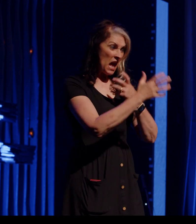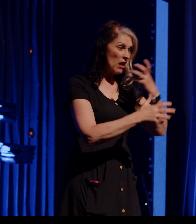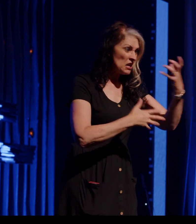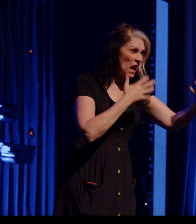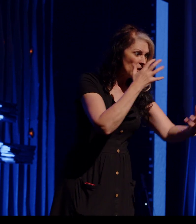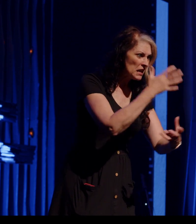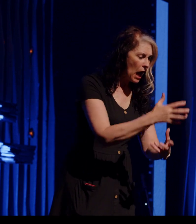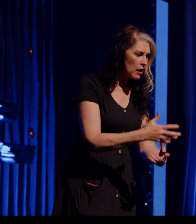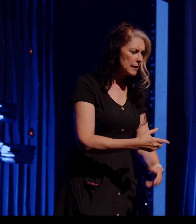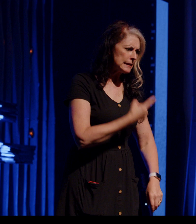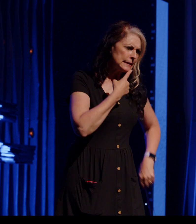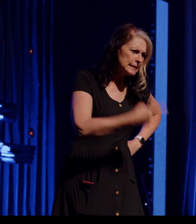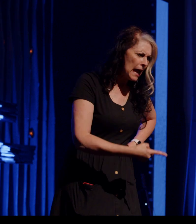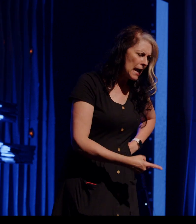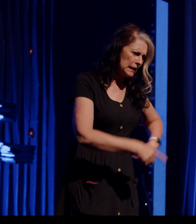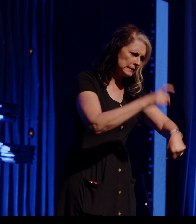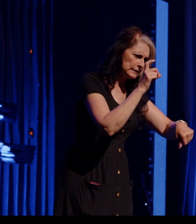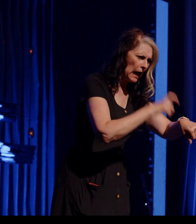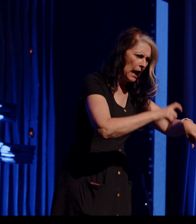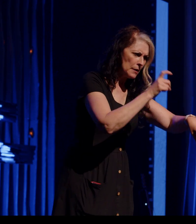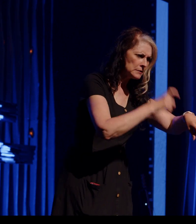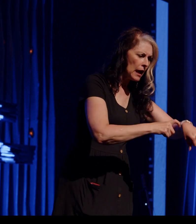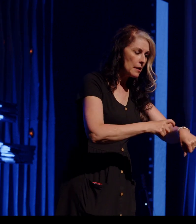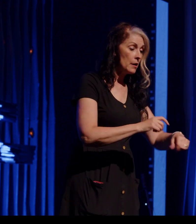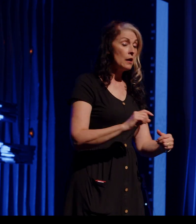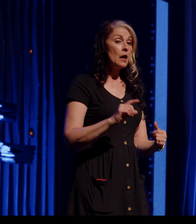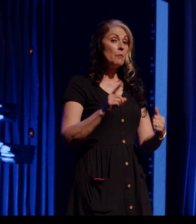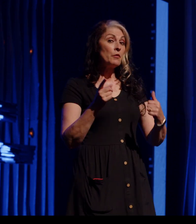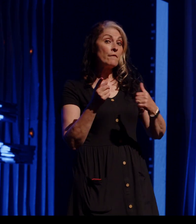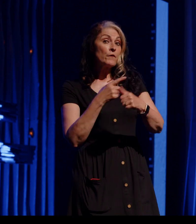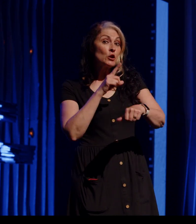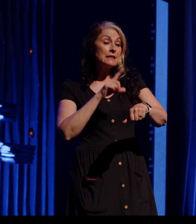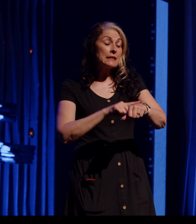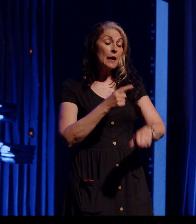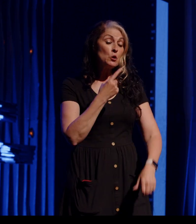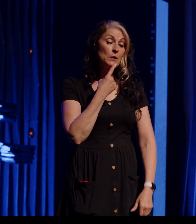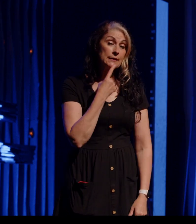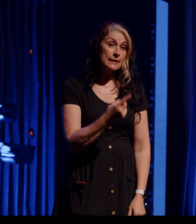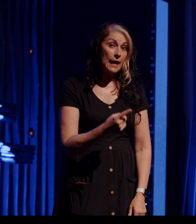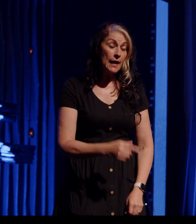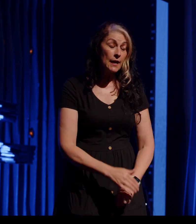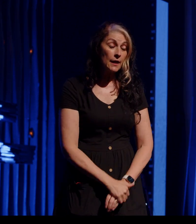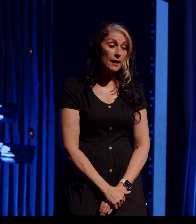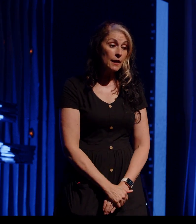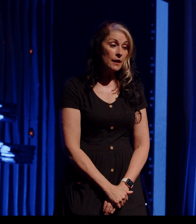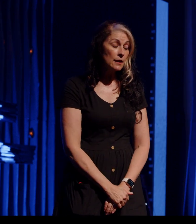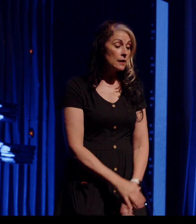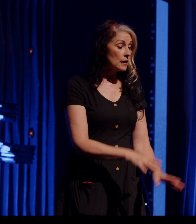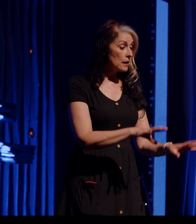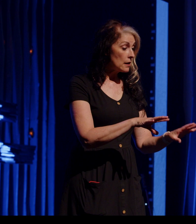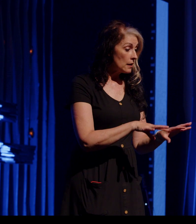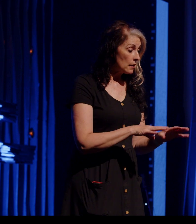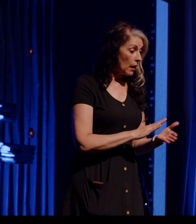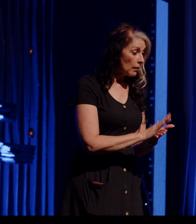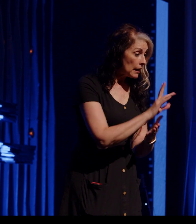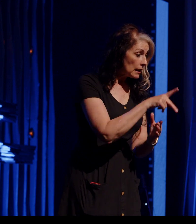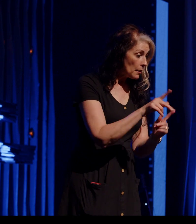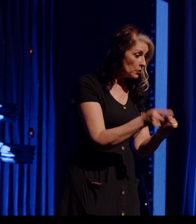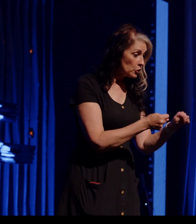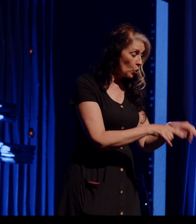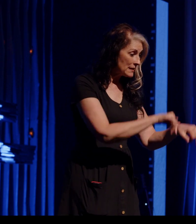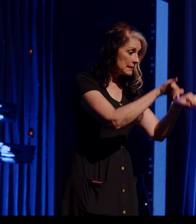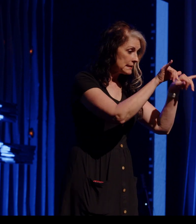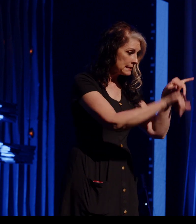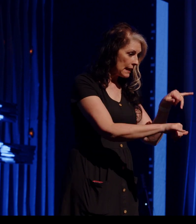screaming, and insane, it's time. Or the 1st time, you can say, pick up the toys, stand